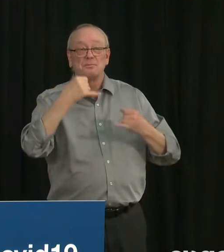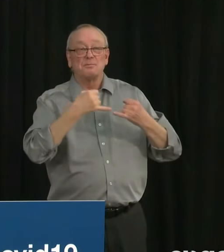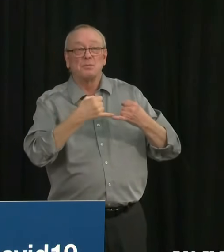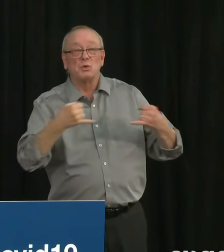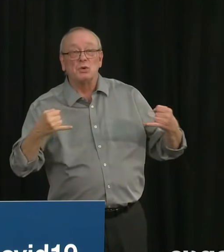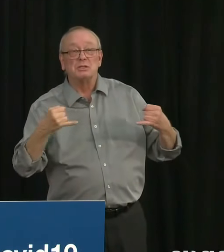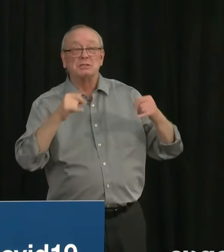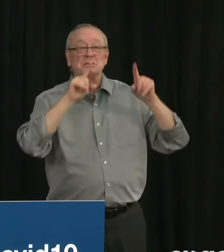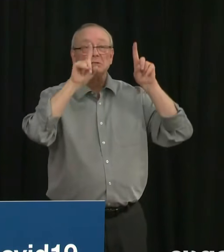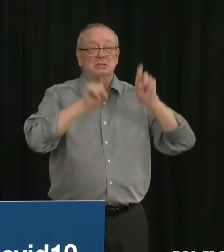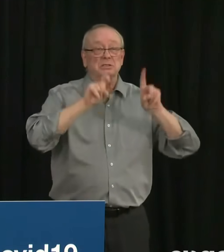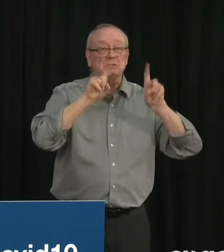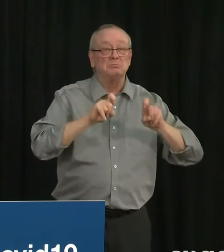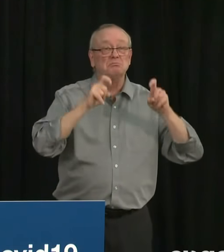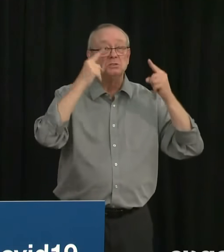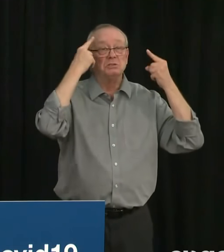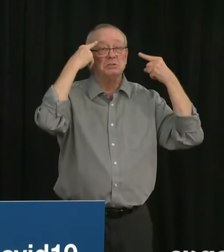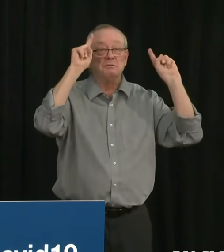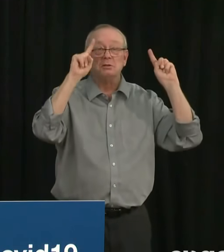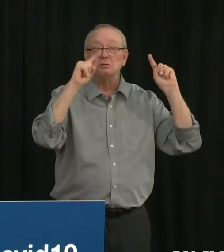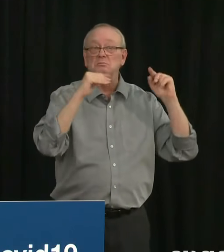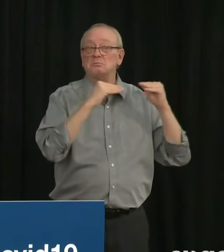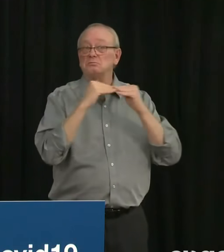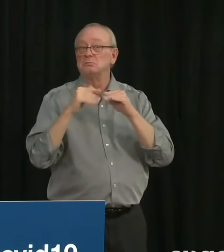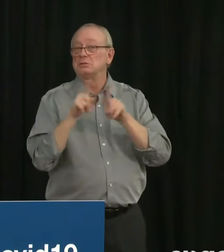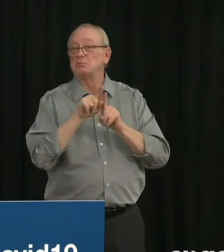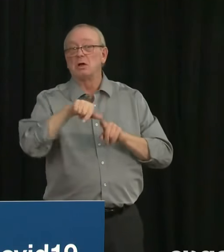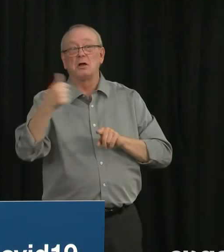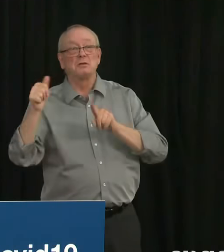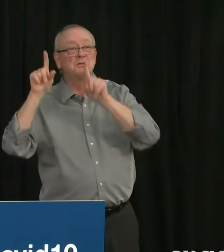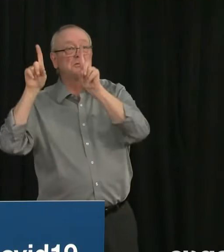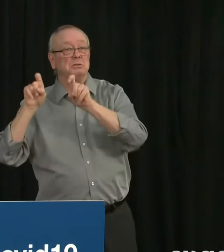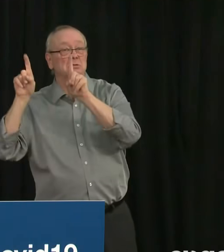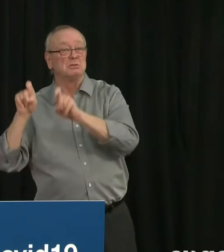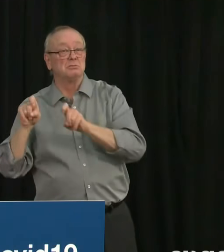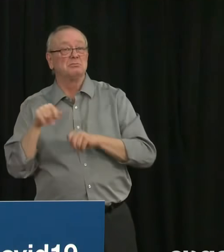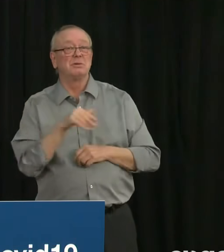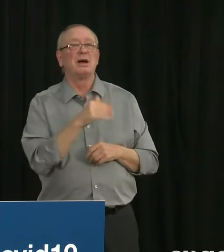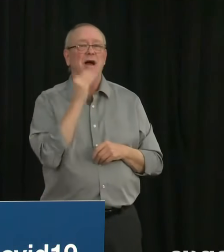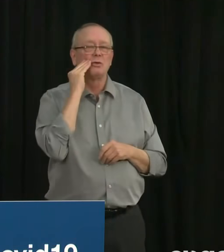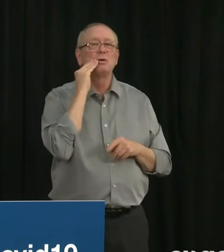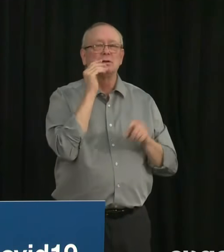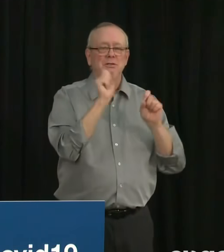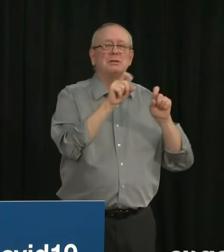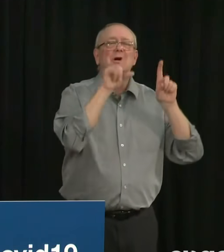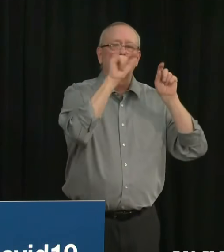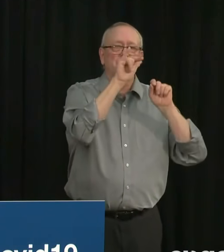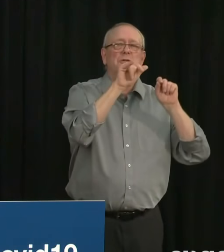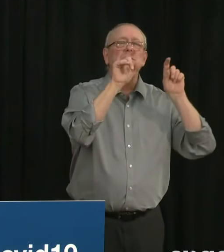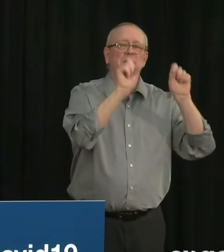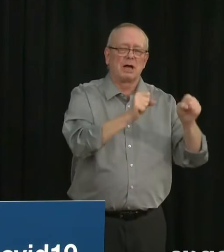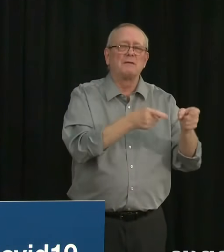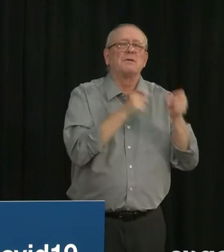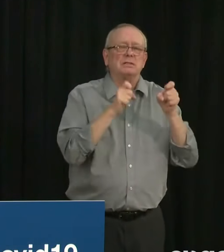to be as accurate as the other tests that we are doing. Operator, could you put through the next caller,